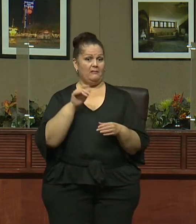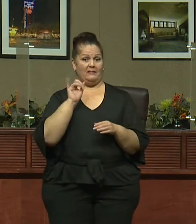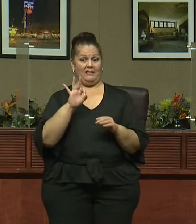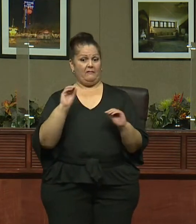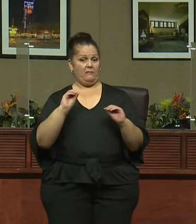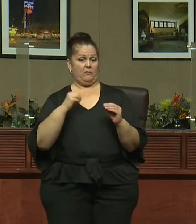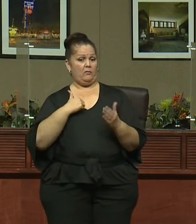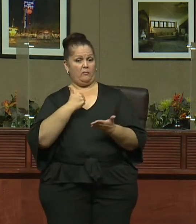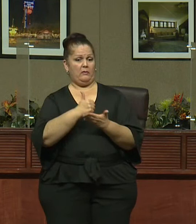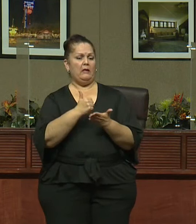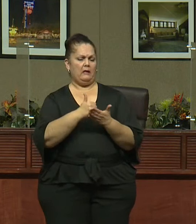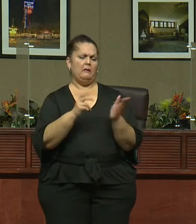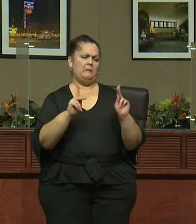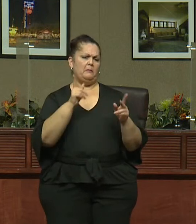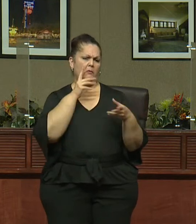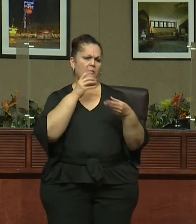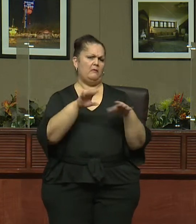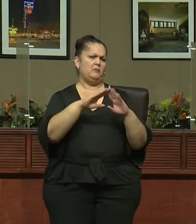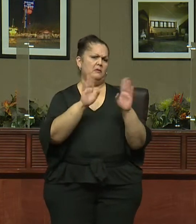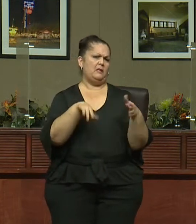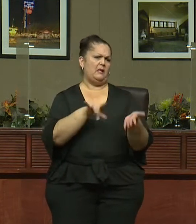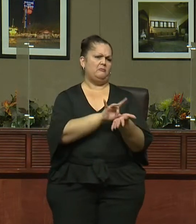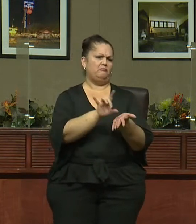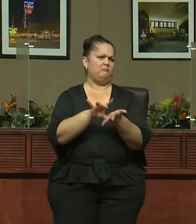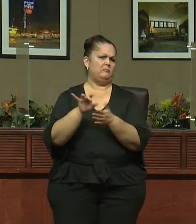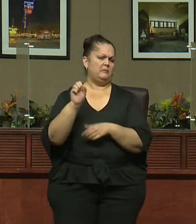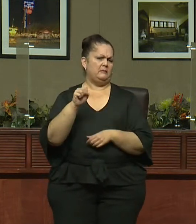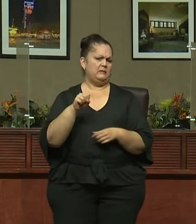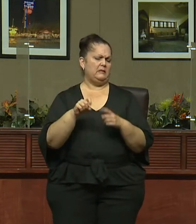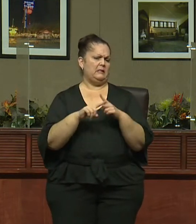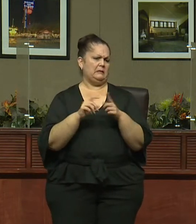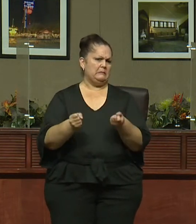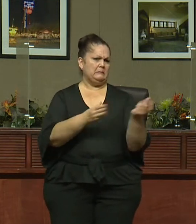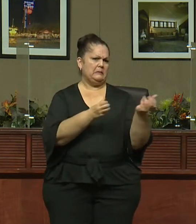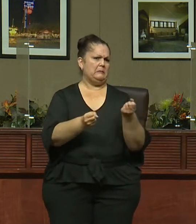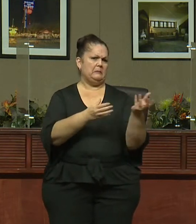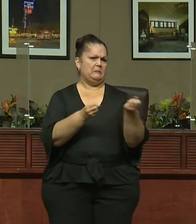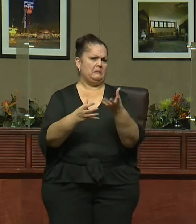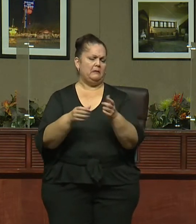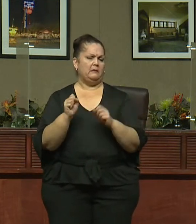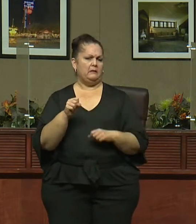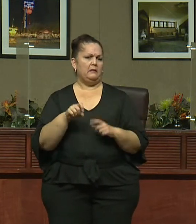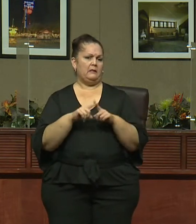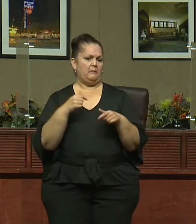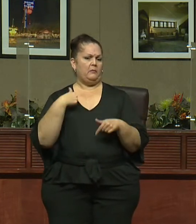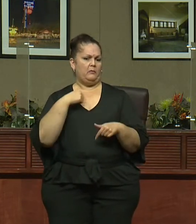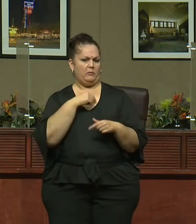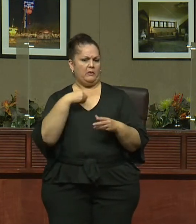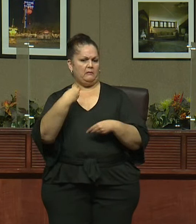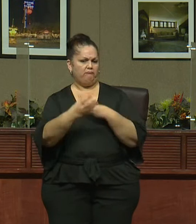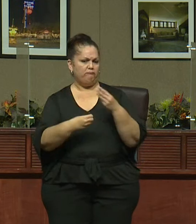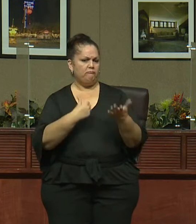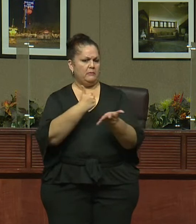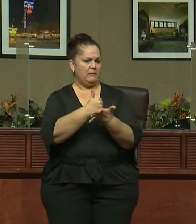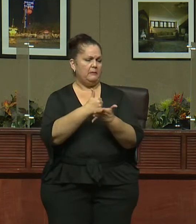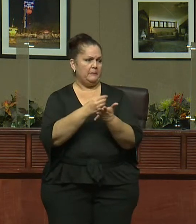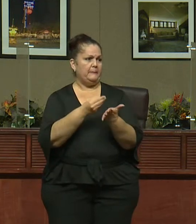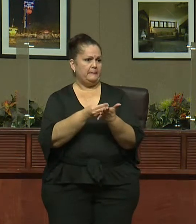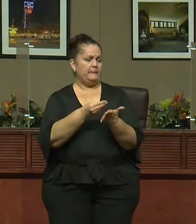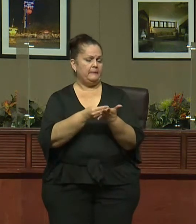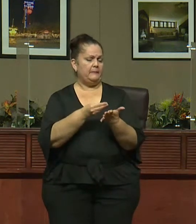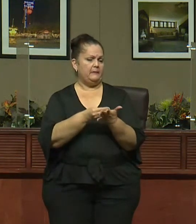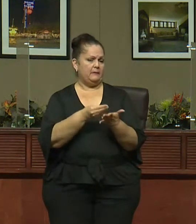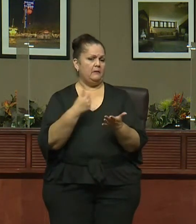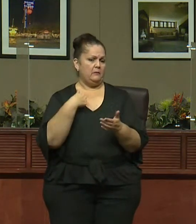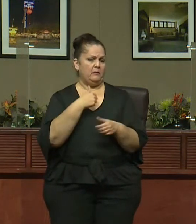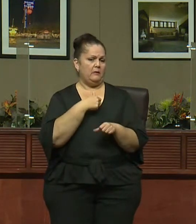processed through the courts had it not been for the dollars that we are providing. We have